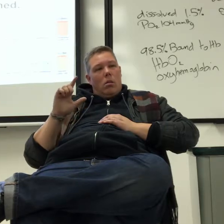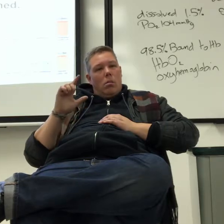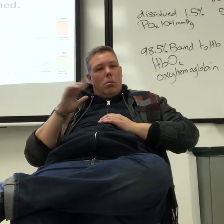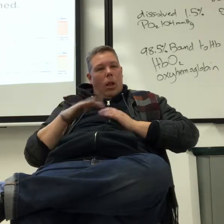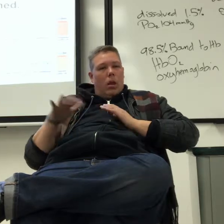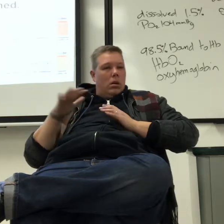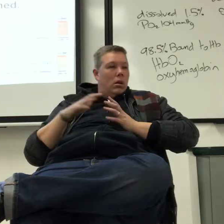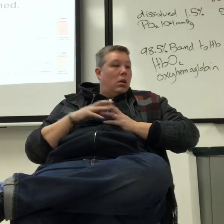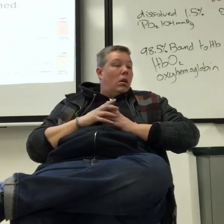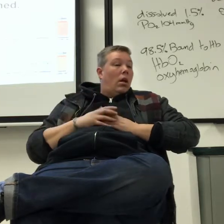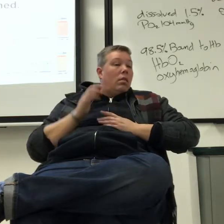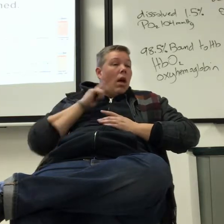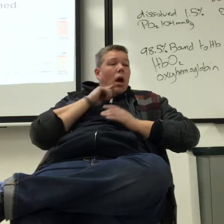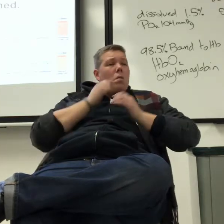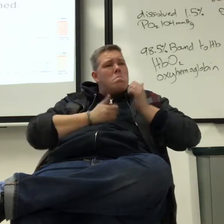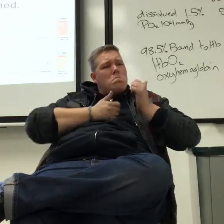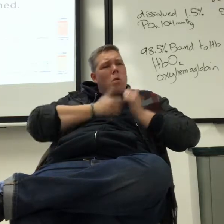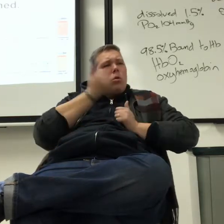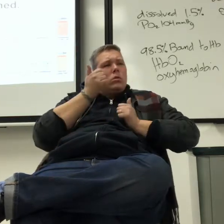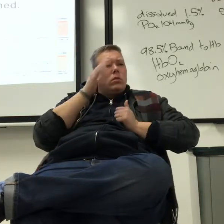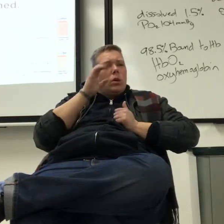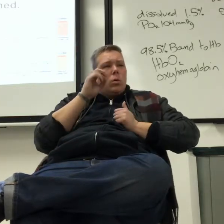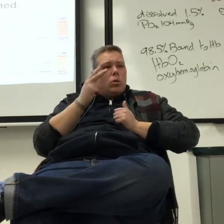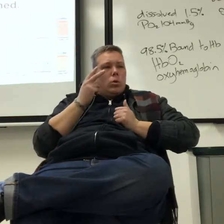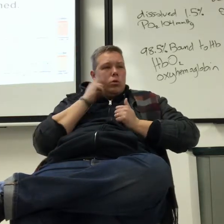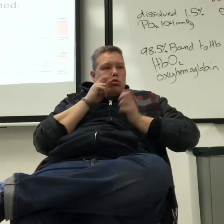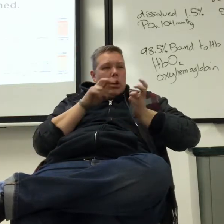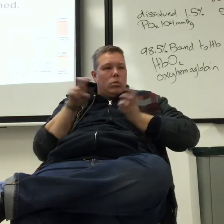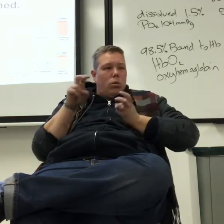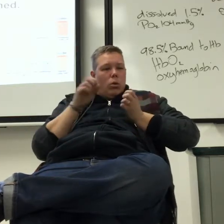The majority of CO2 is transported in the form of